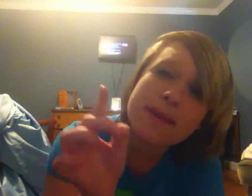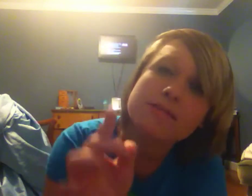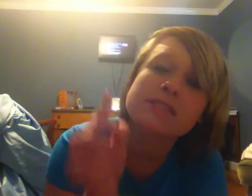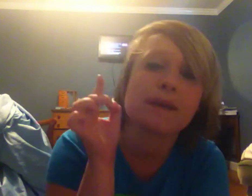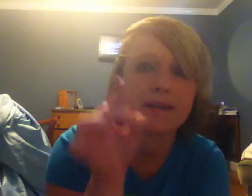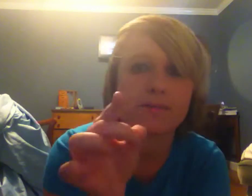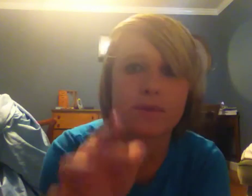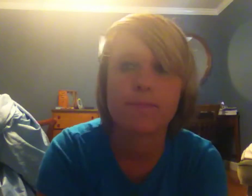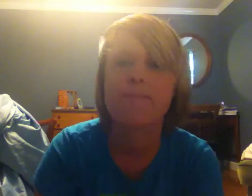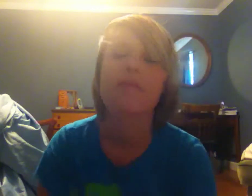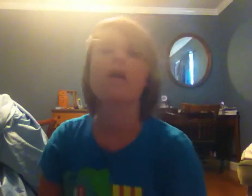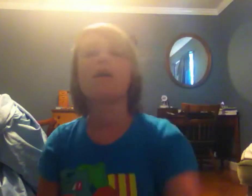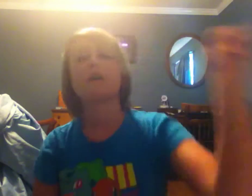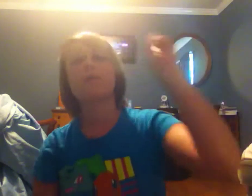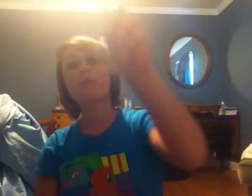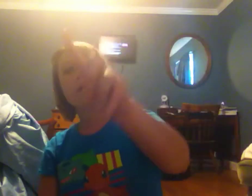tips that might help you. Number one,